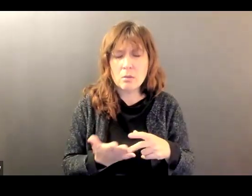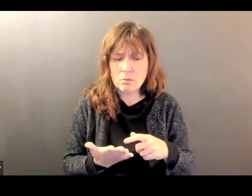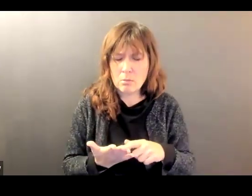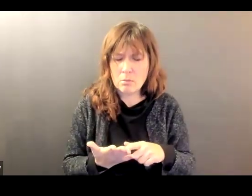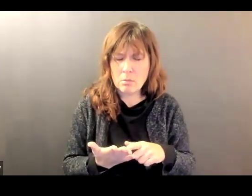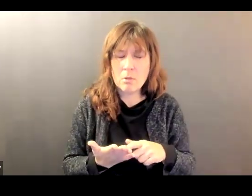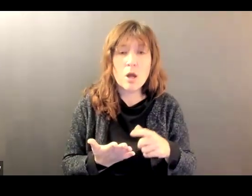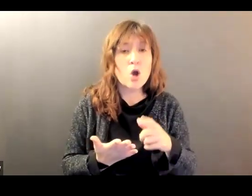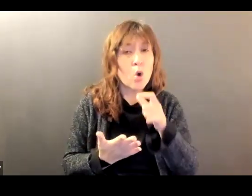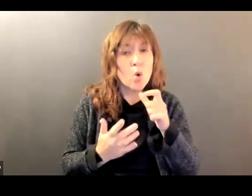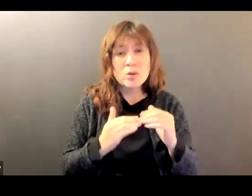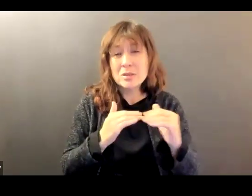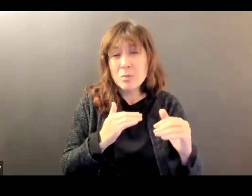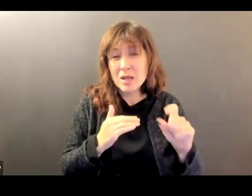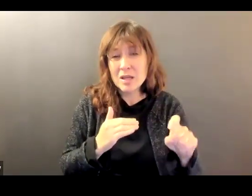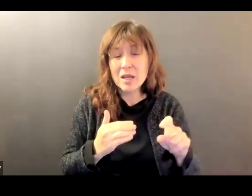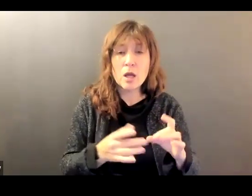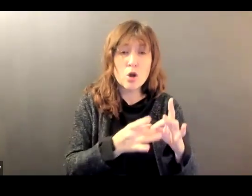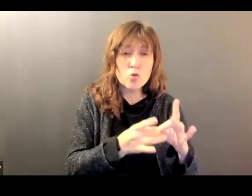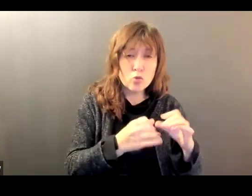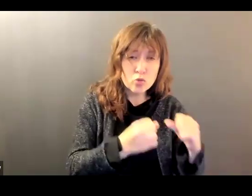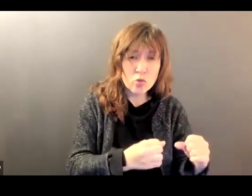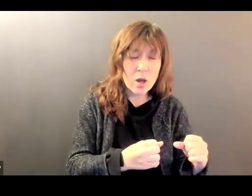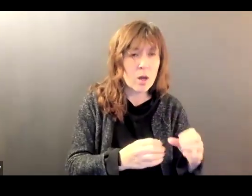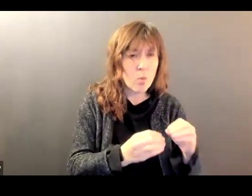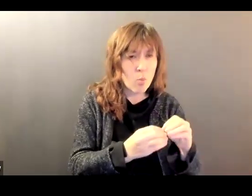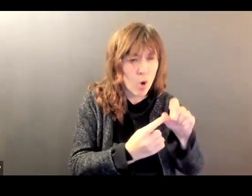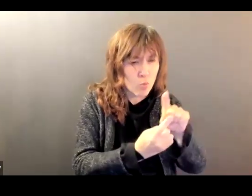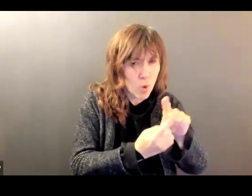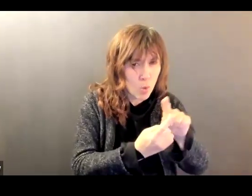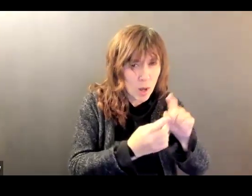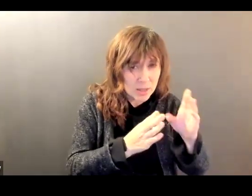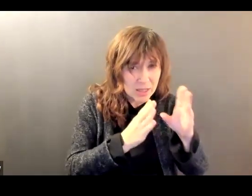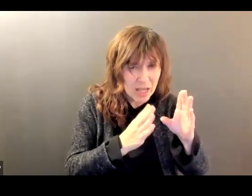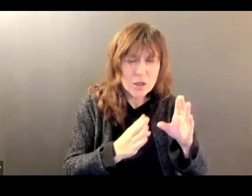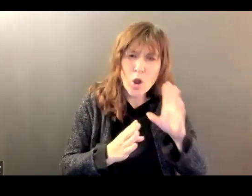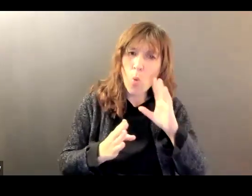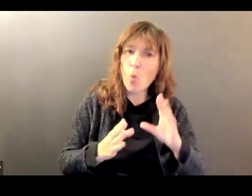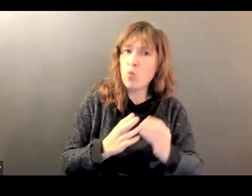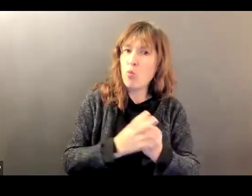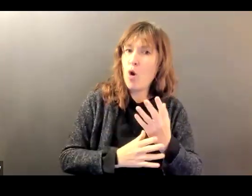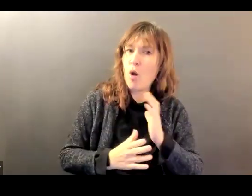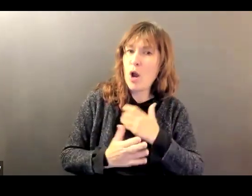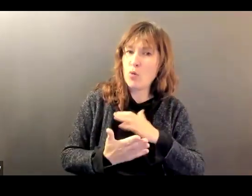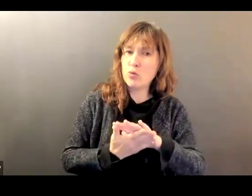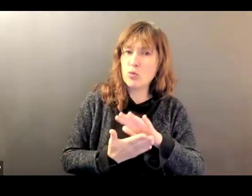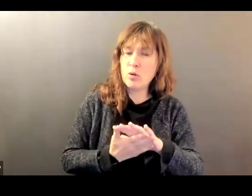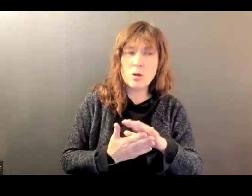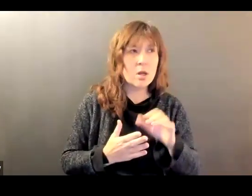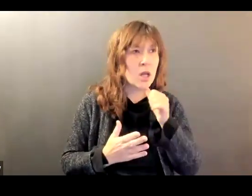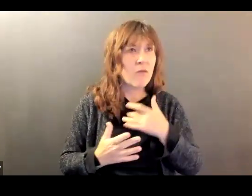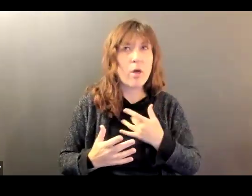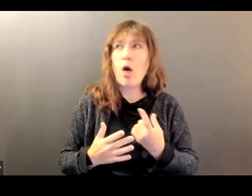need stability, relationships, and individualized attention thrive in smaller school communities like ours. They do not get lost here. They are